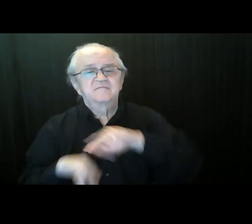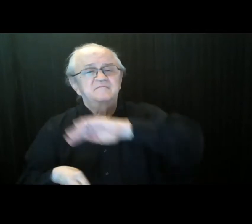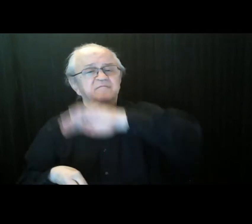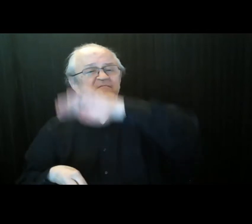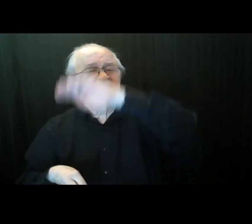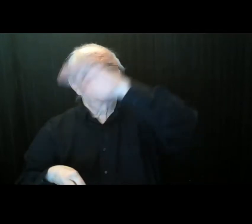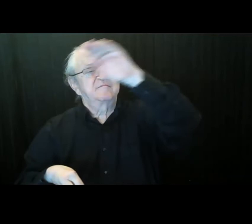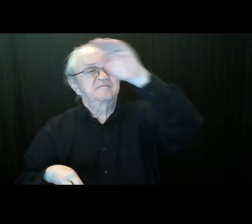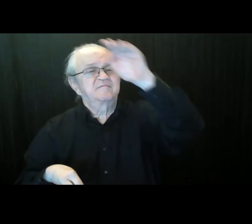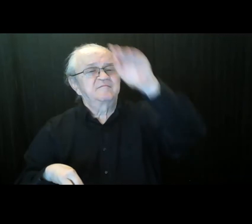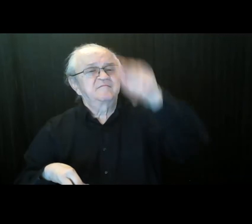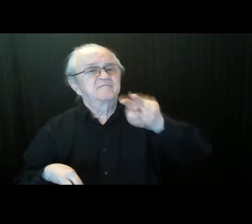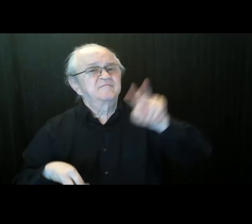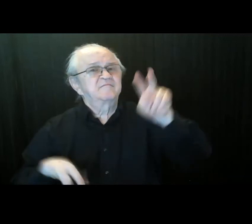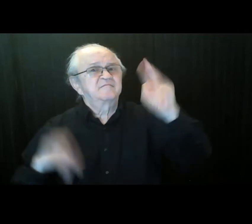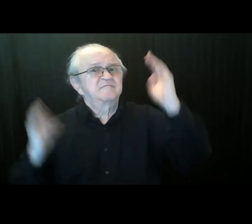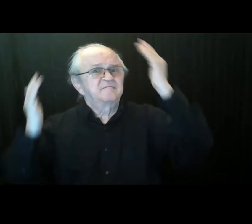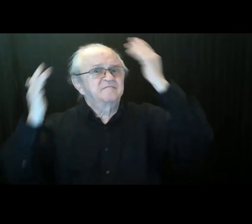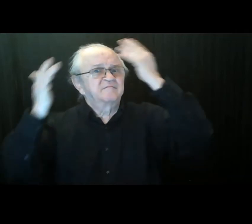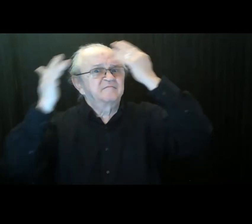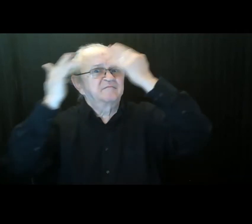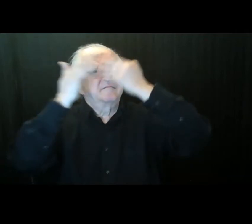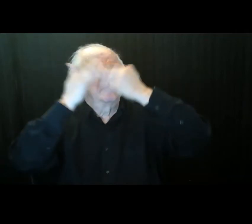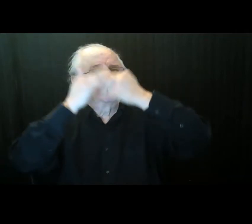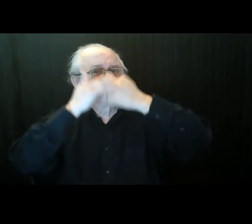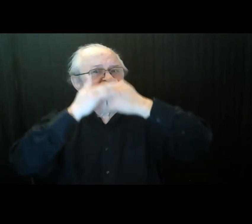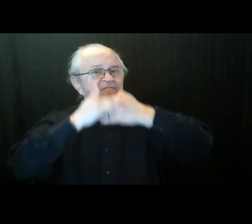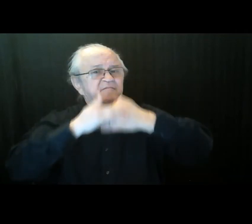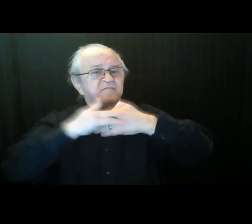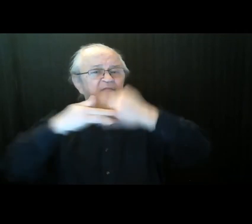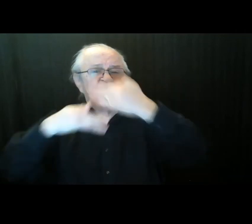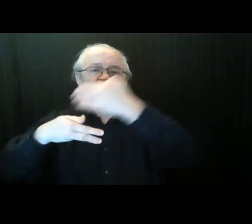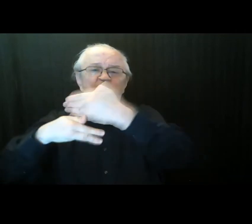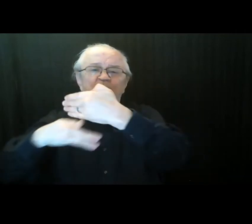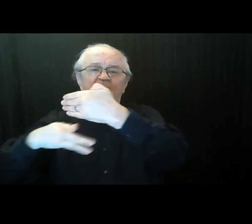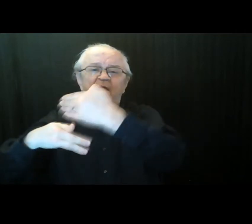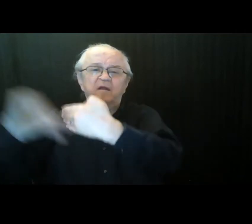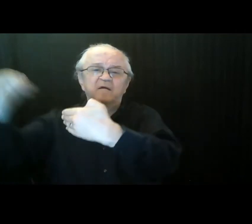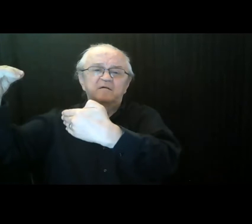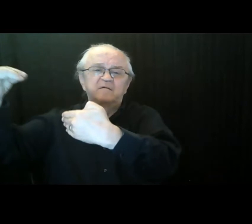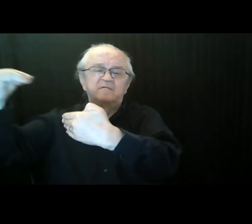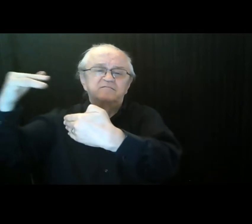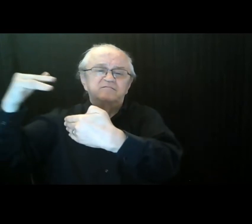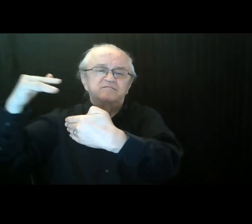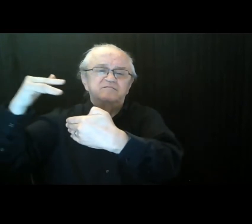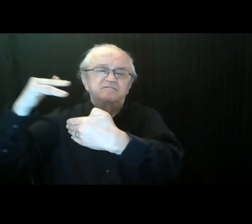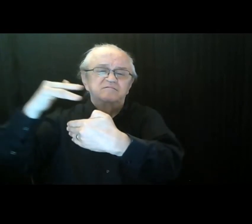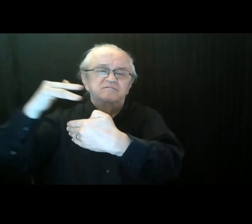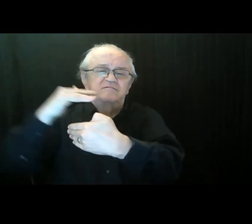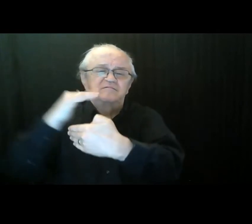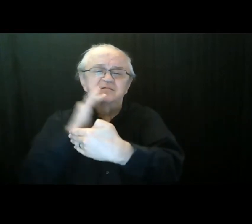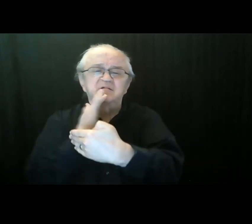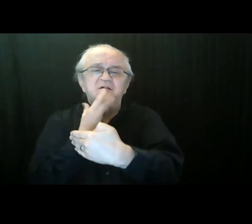the darkness. And when the light shone through the windows, the stained glass windows, it was just